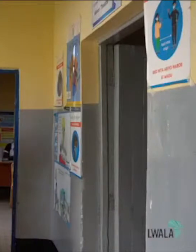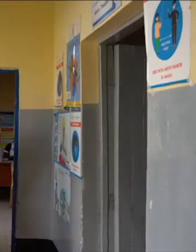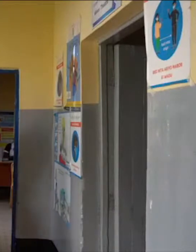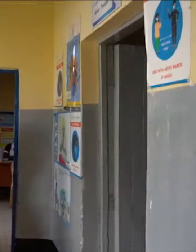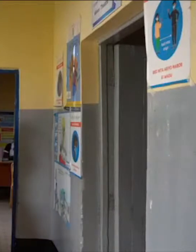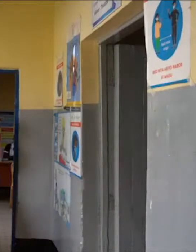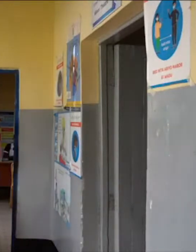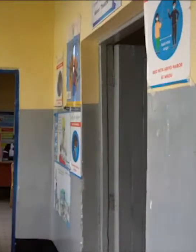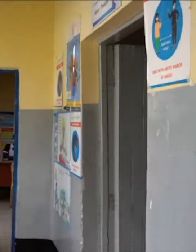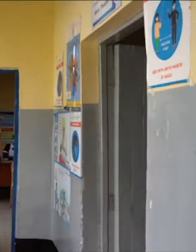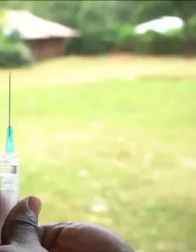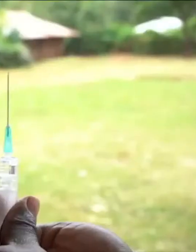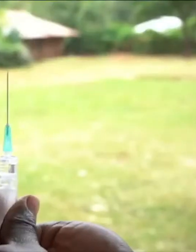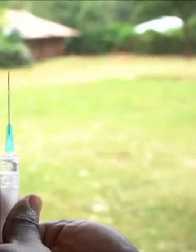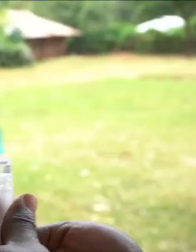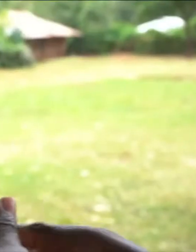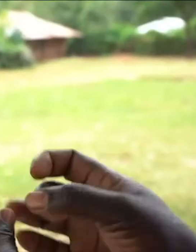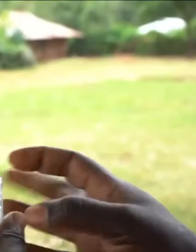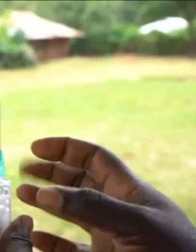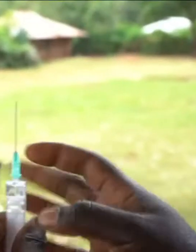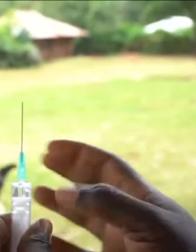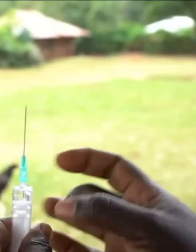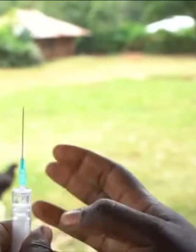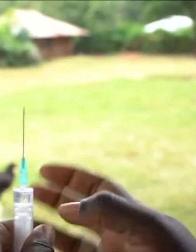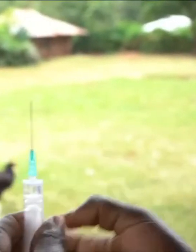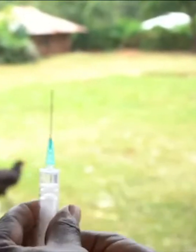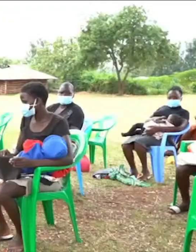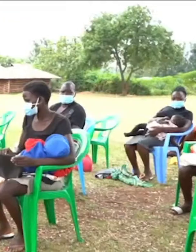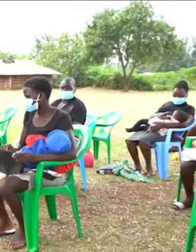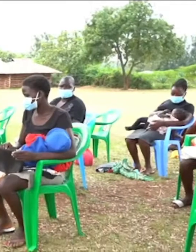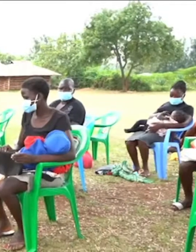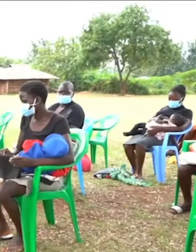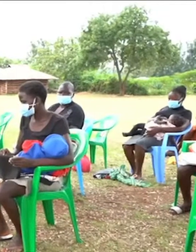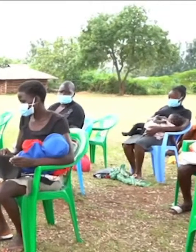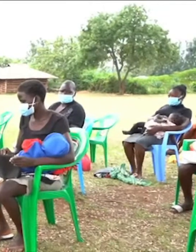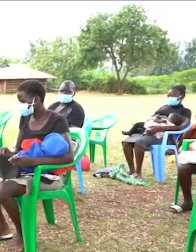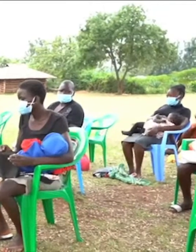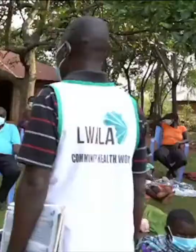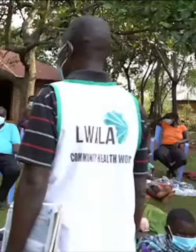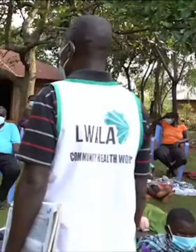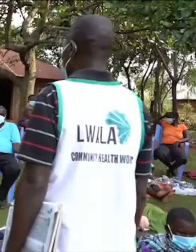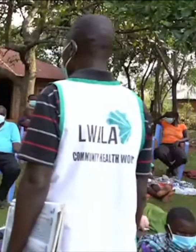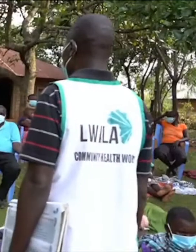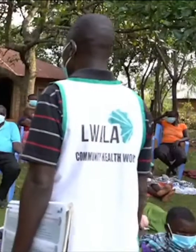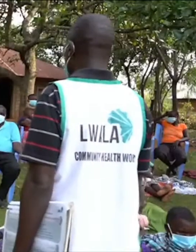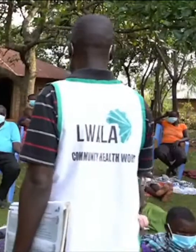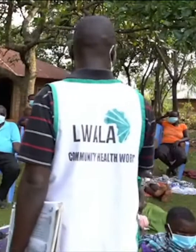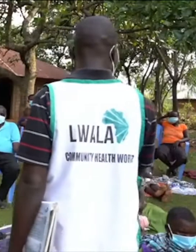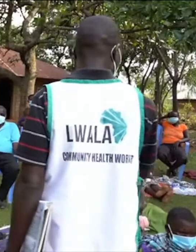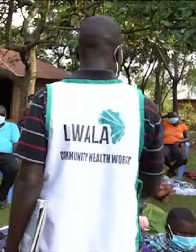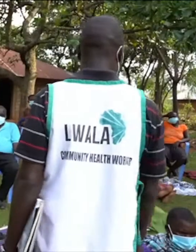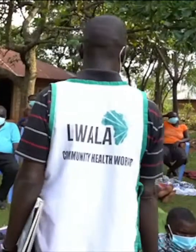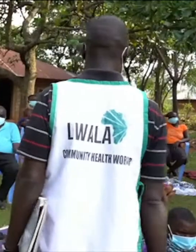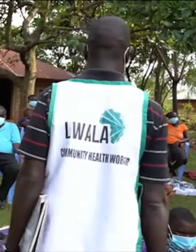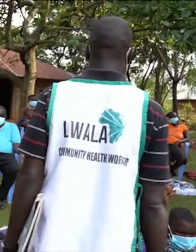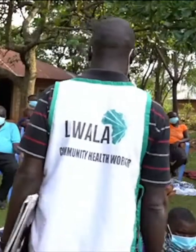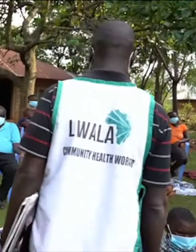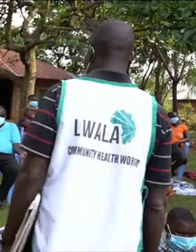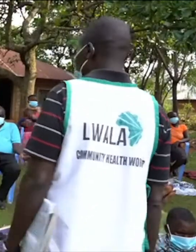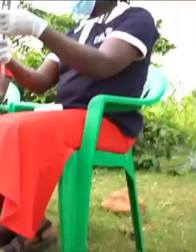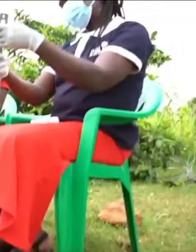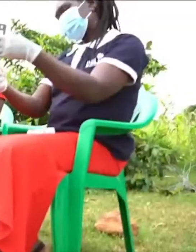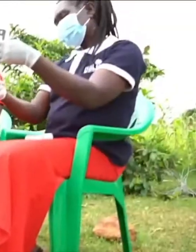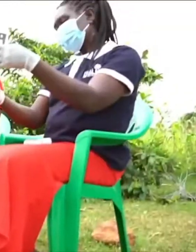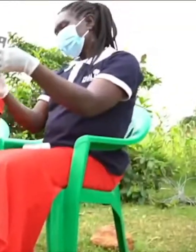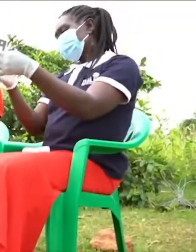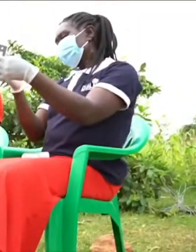program integrates immediate services like immunization, NHIF, and birth registration with caregiver education and the importance of early stimulation